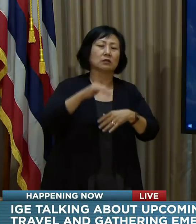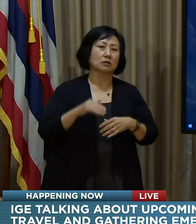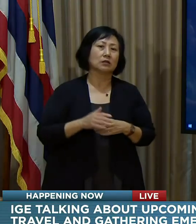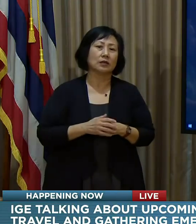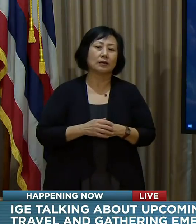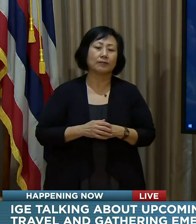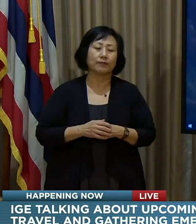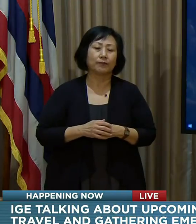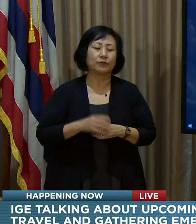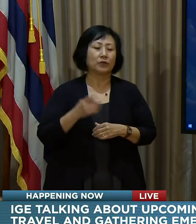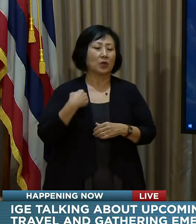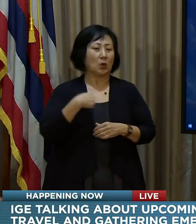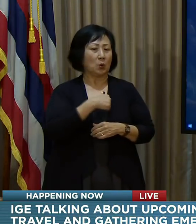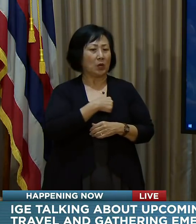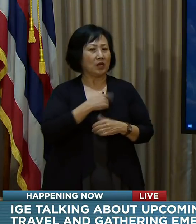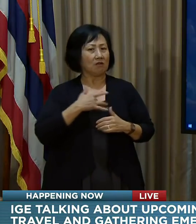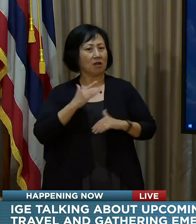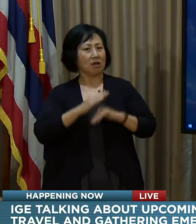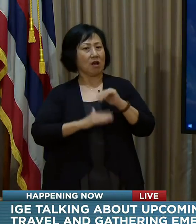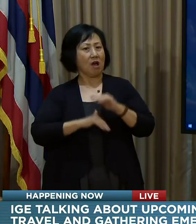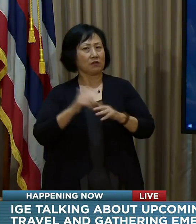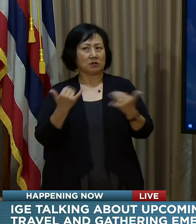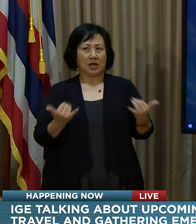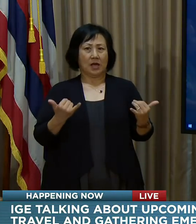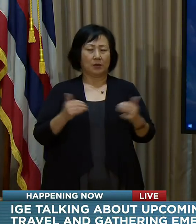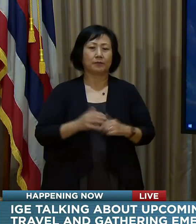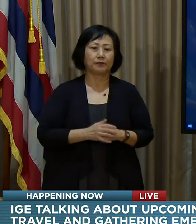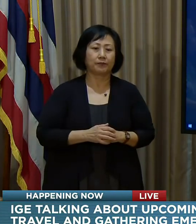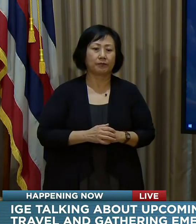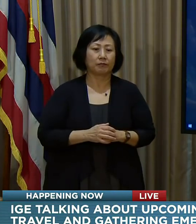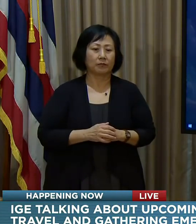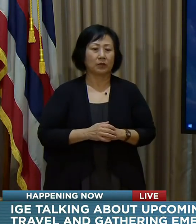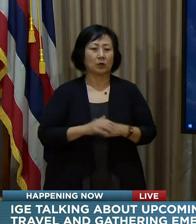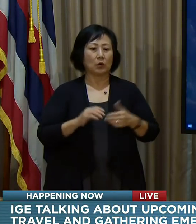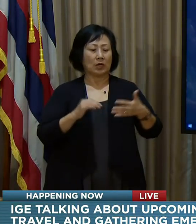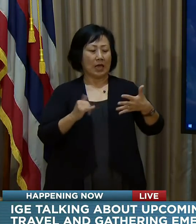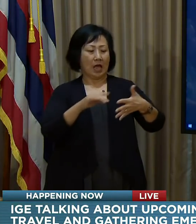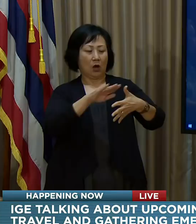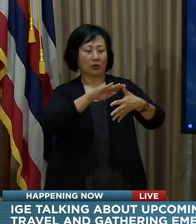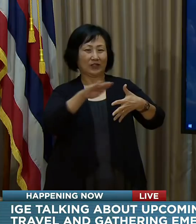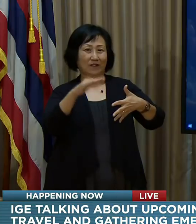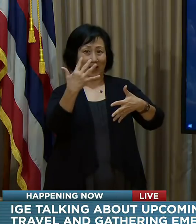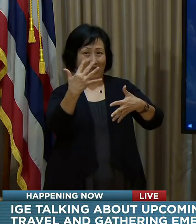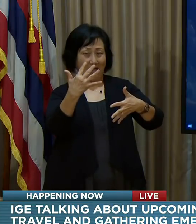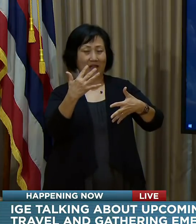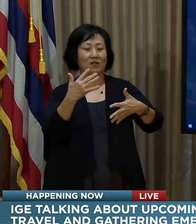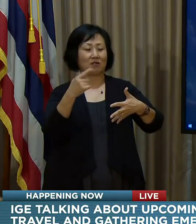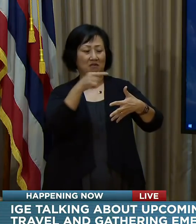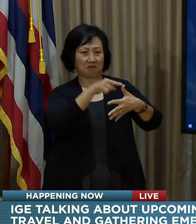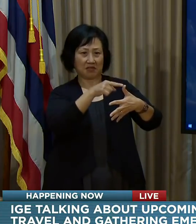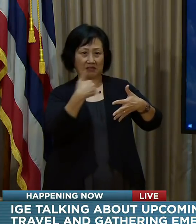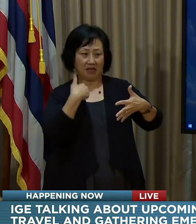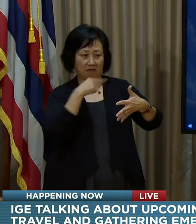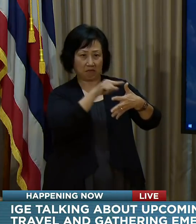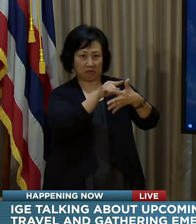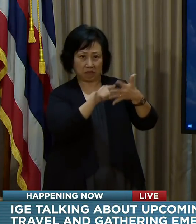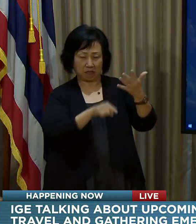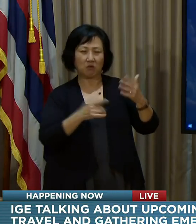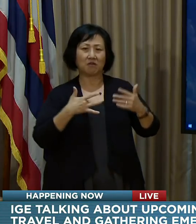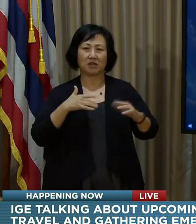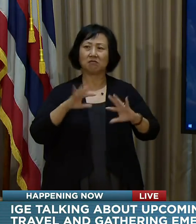So we're comfortable about where we are right now on what Tier 5 represents, and we look forward to getting